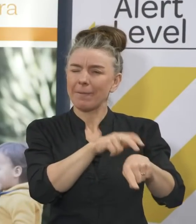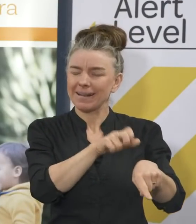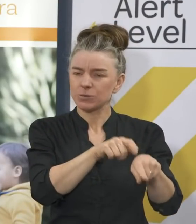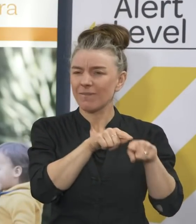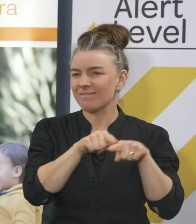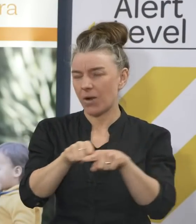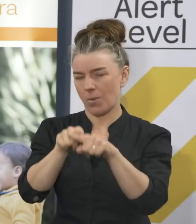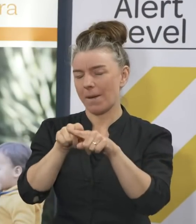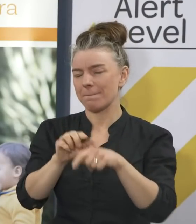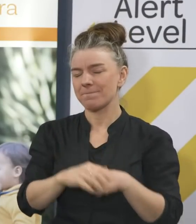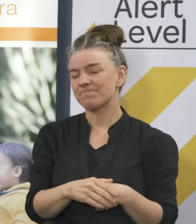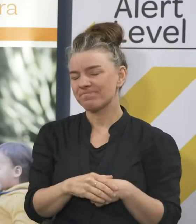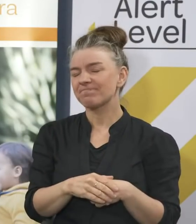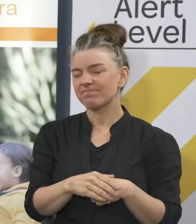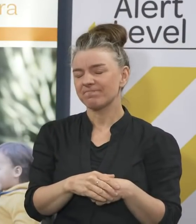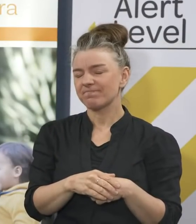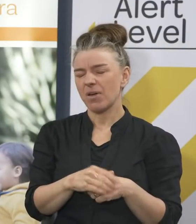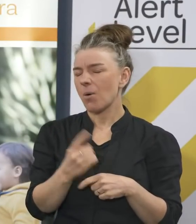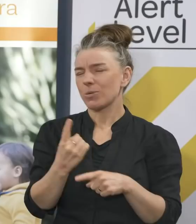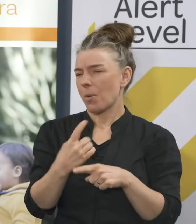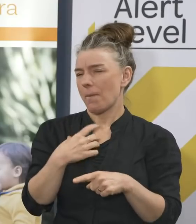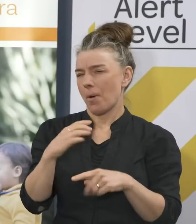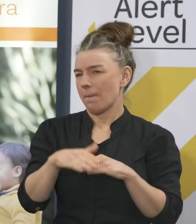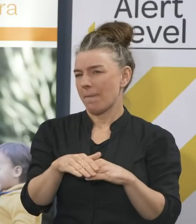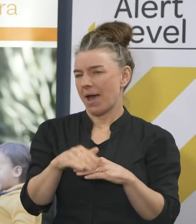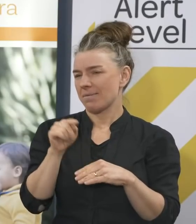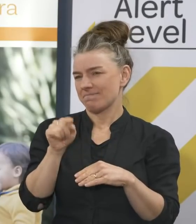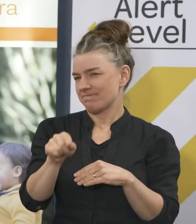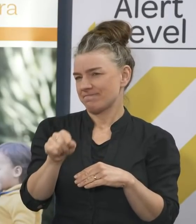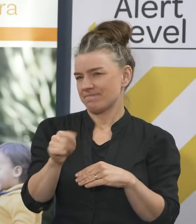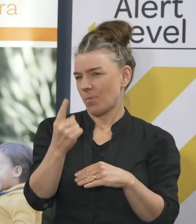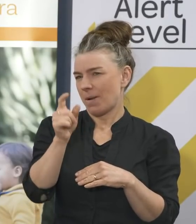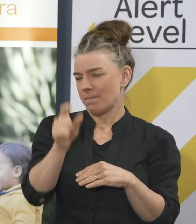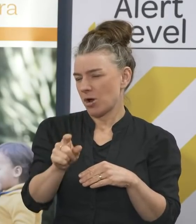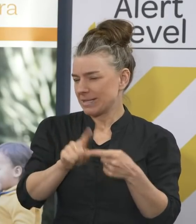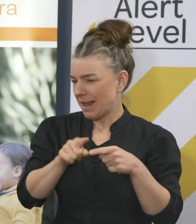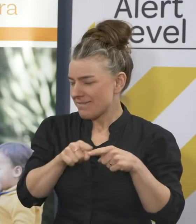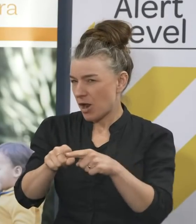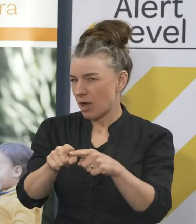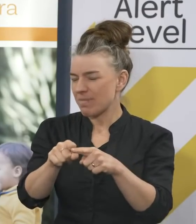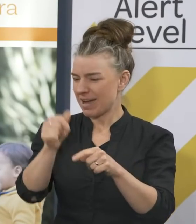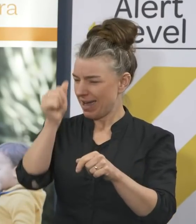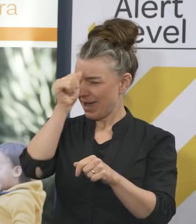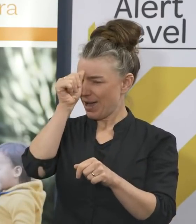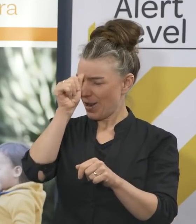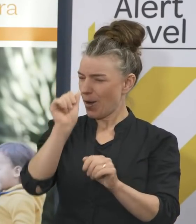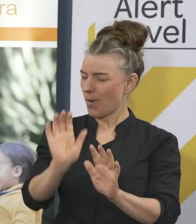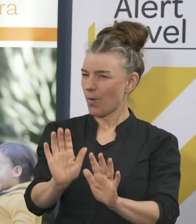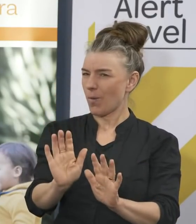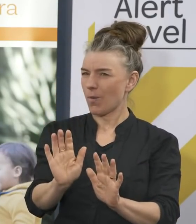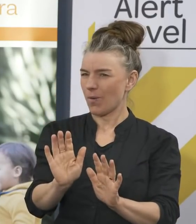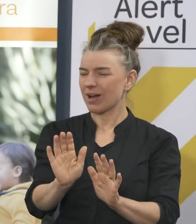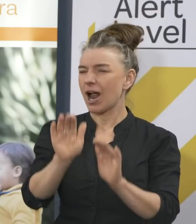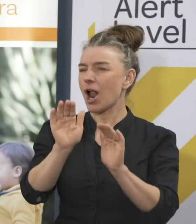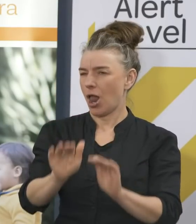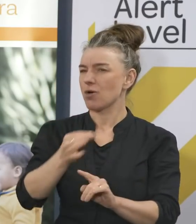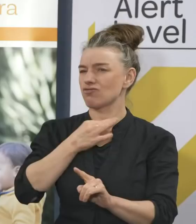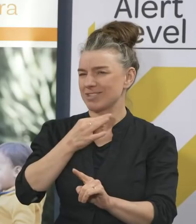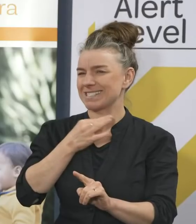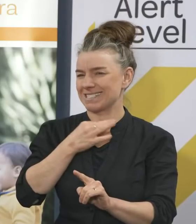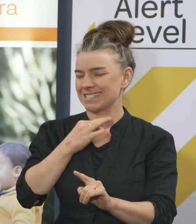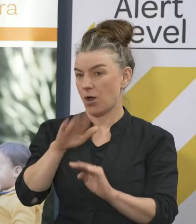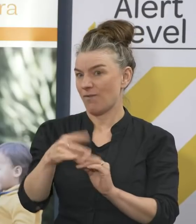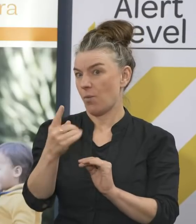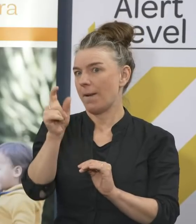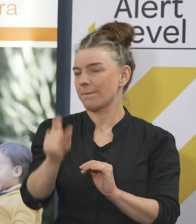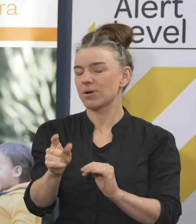too much, I'm not going to say anything more about that particular person except to say I'm aware of the circumstances and it presents a very low risk, but our team